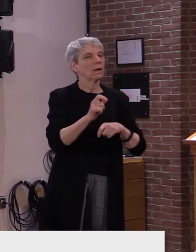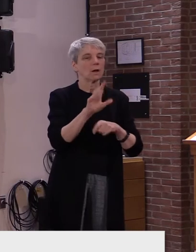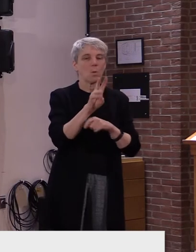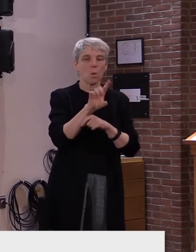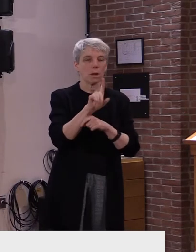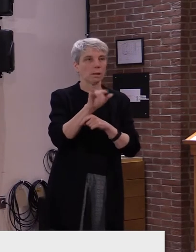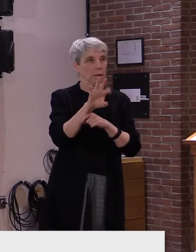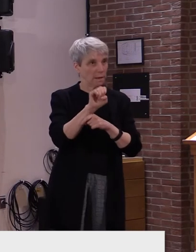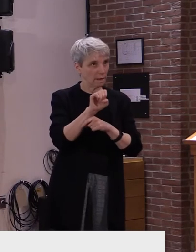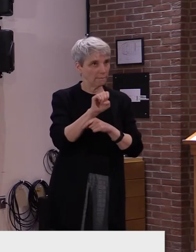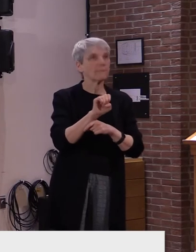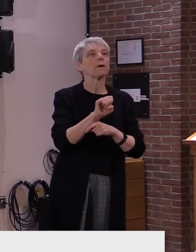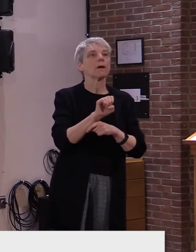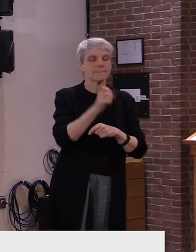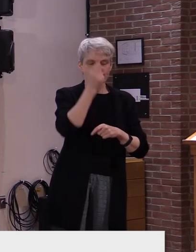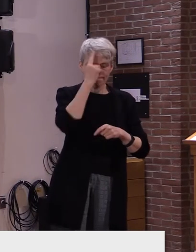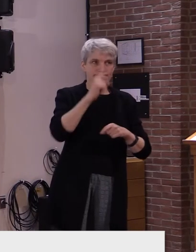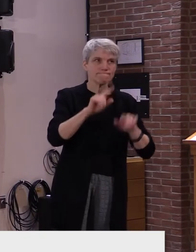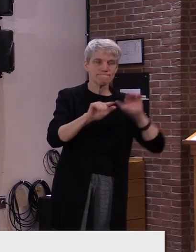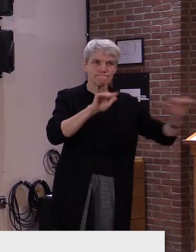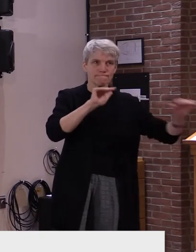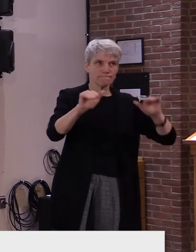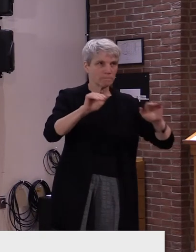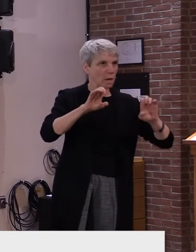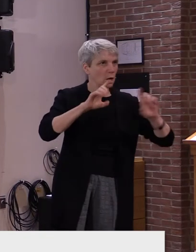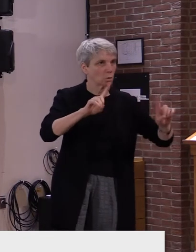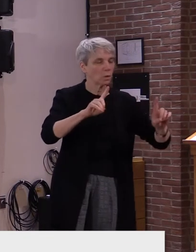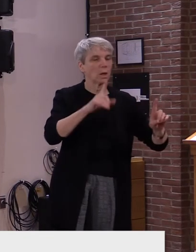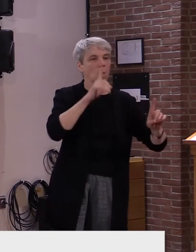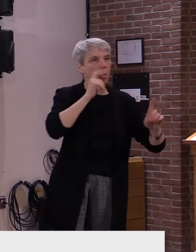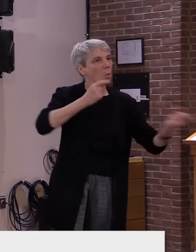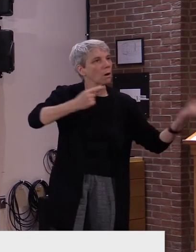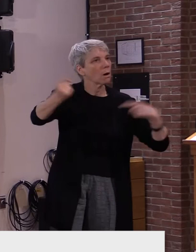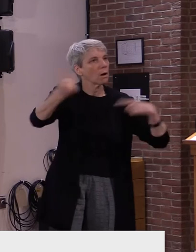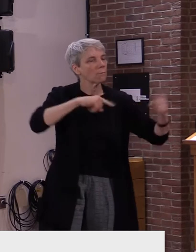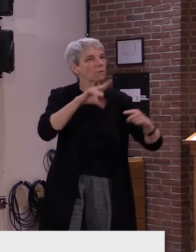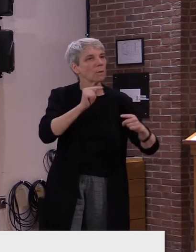hunters understand our travel and gathering guidance